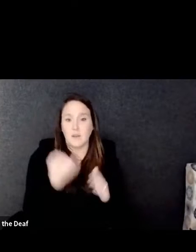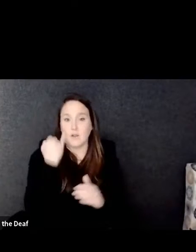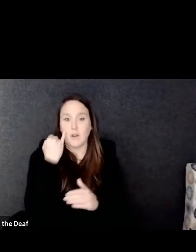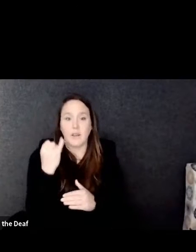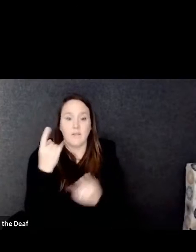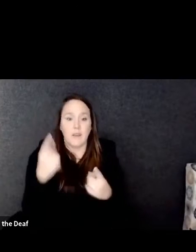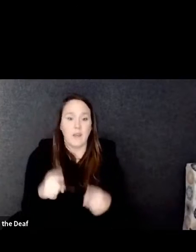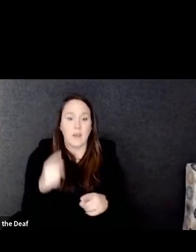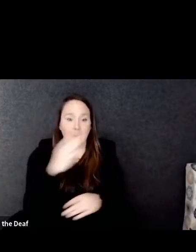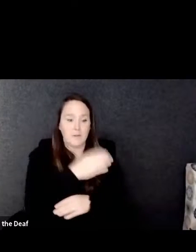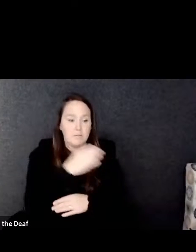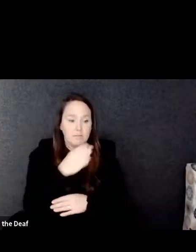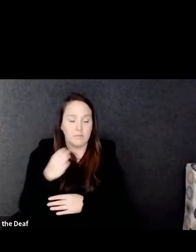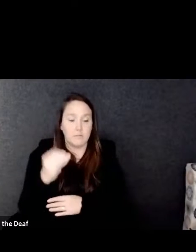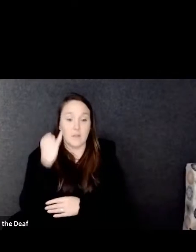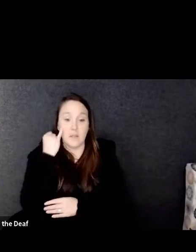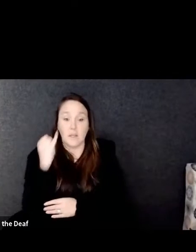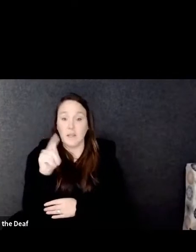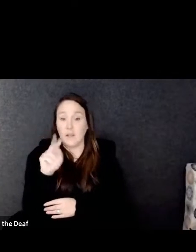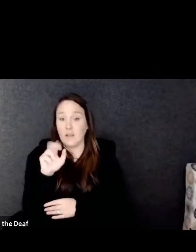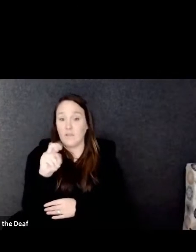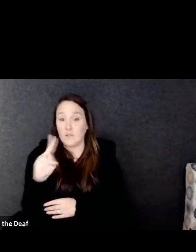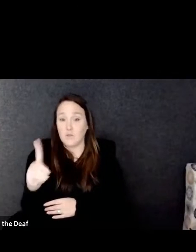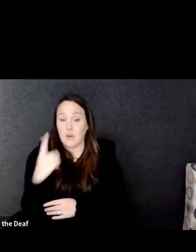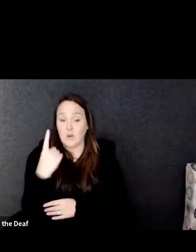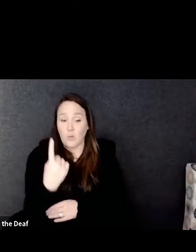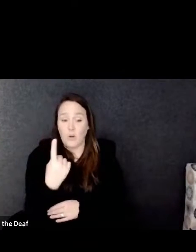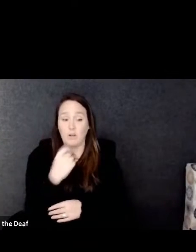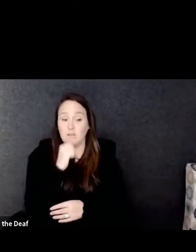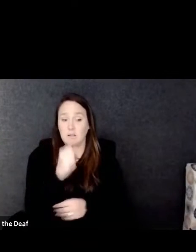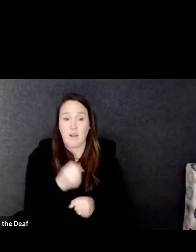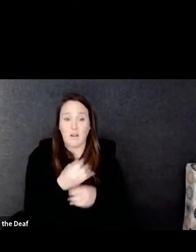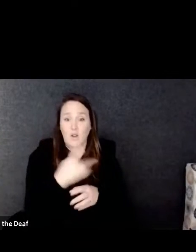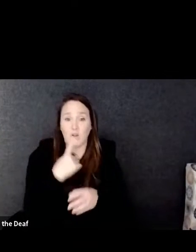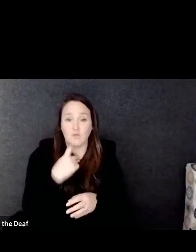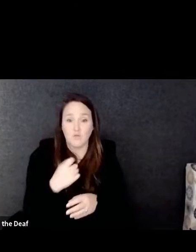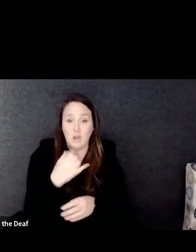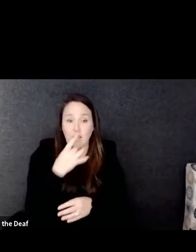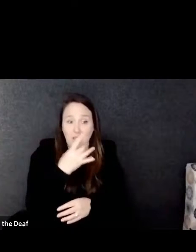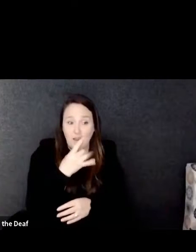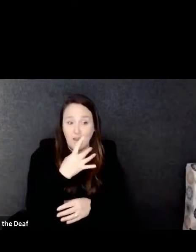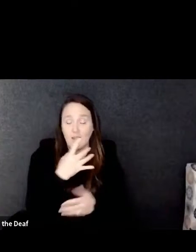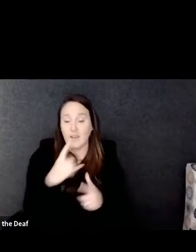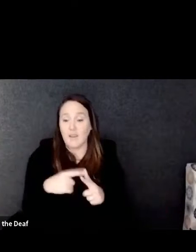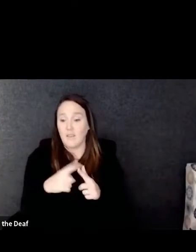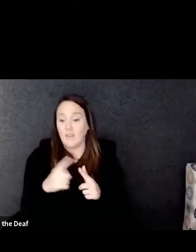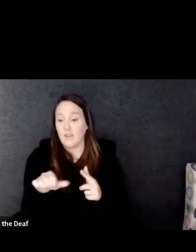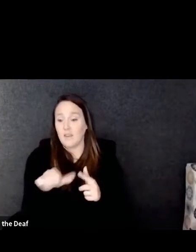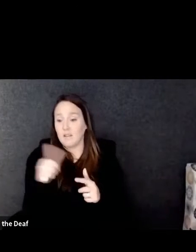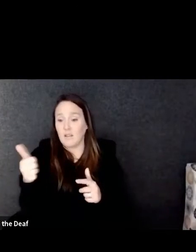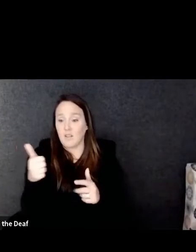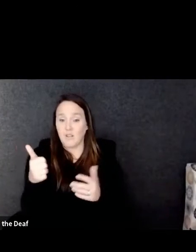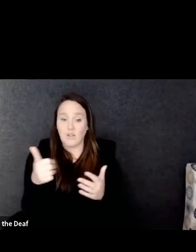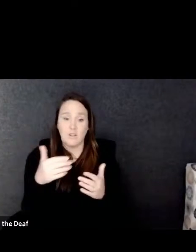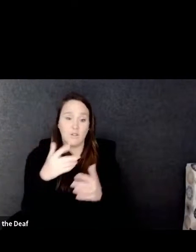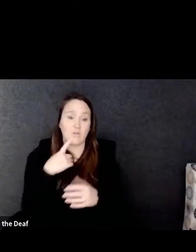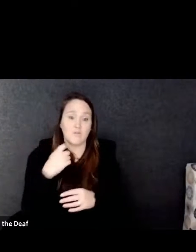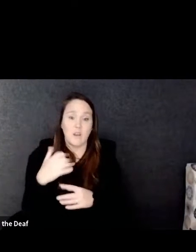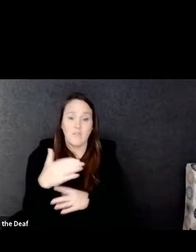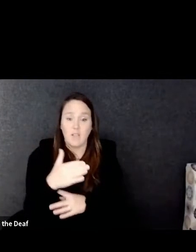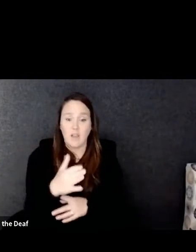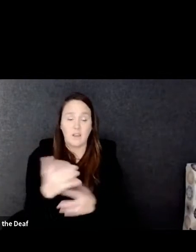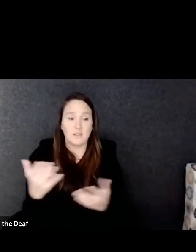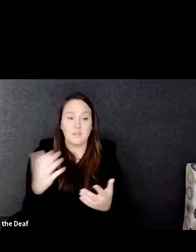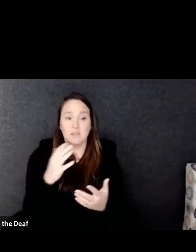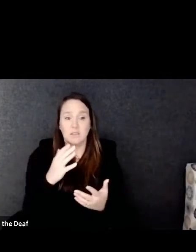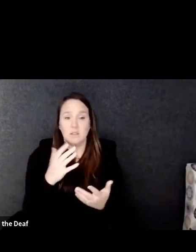consecutively. If a trend in one benchmark doesn't trigger a red light shift and many red flags discontinuously don't constitute a red